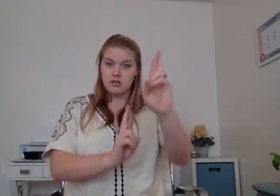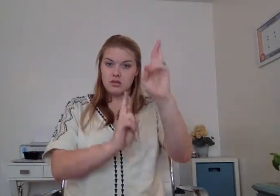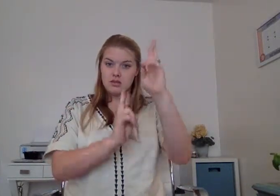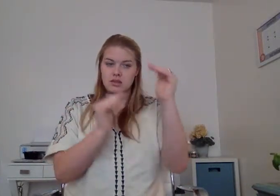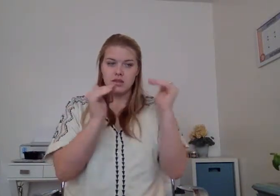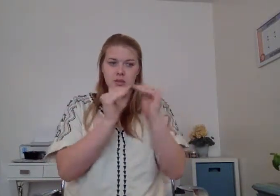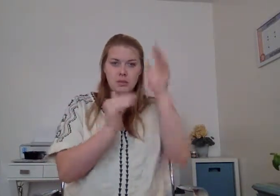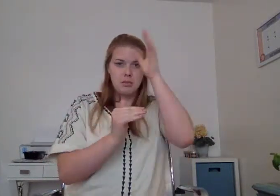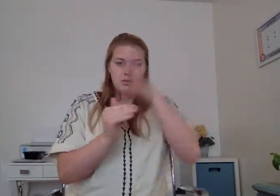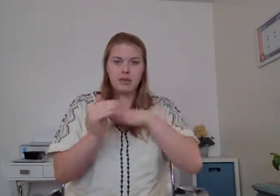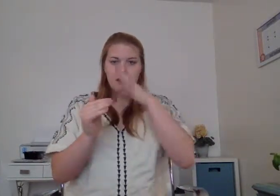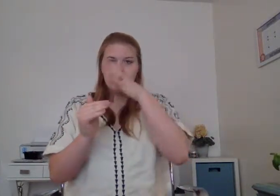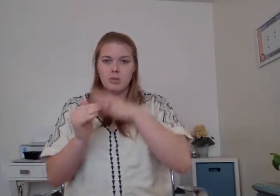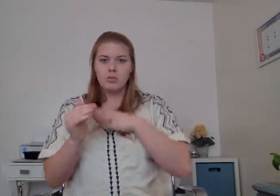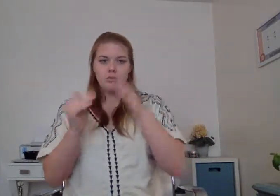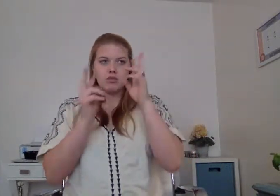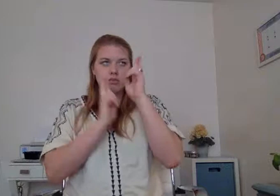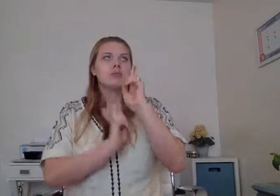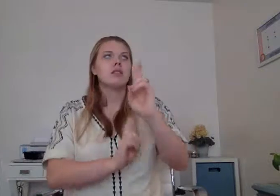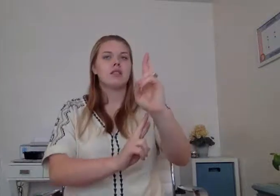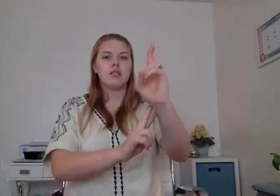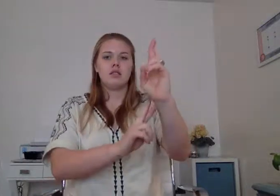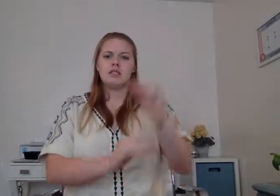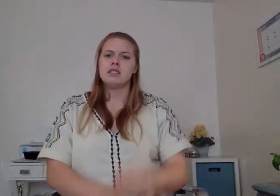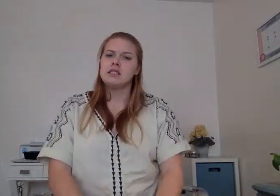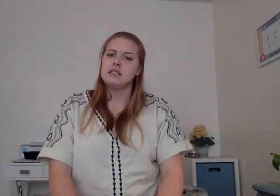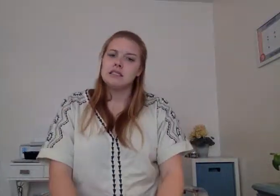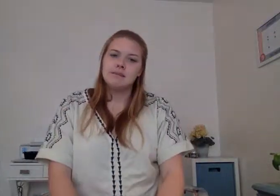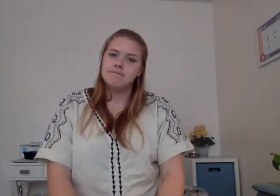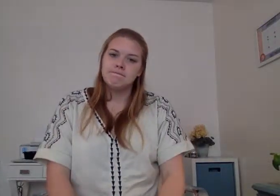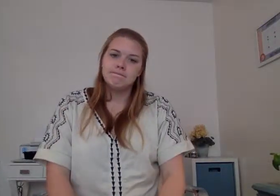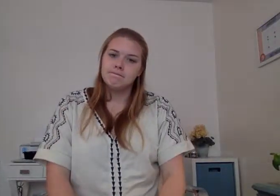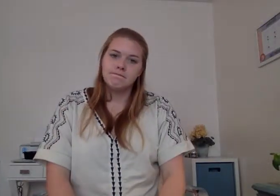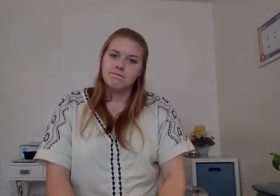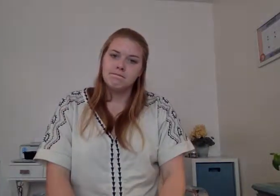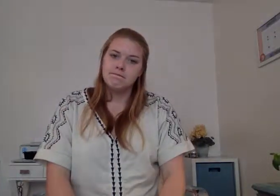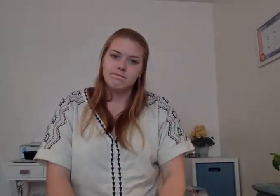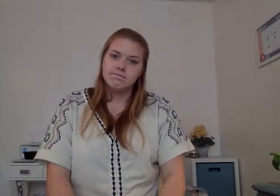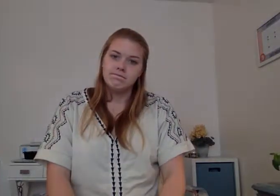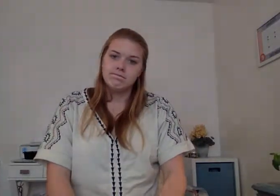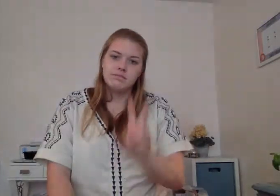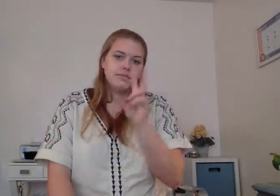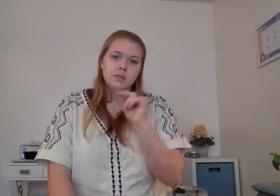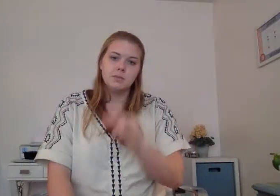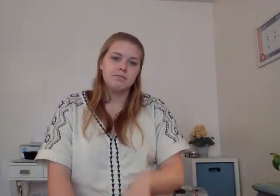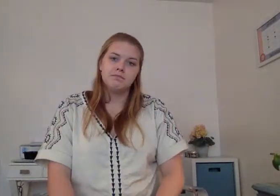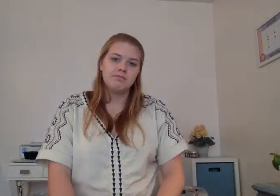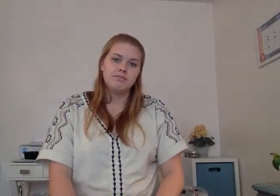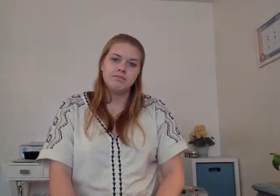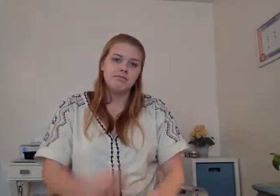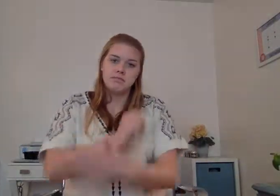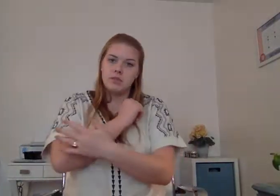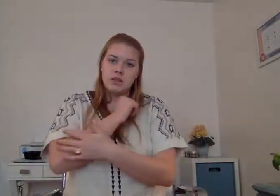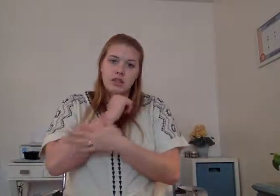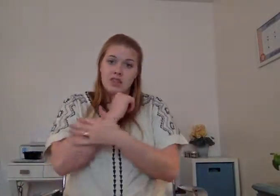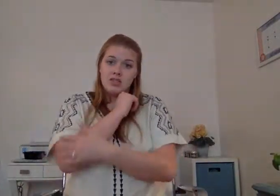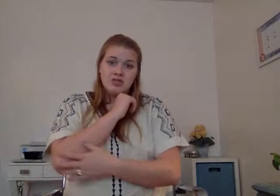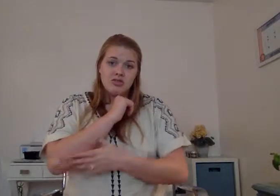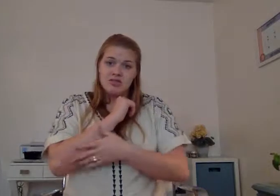But sadly, I can say that there is no one country in the world where all